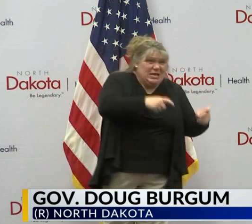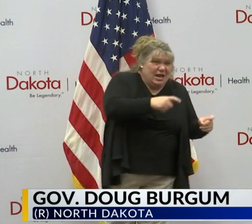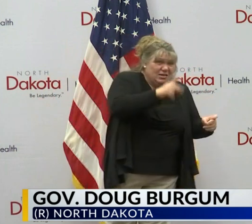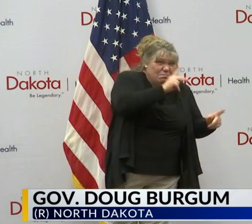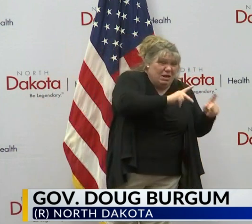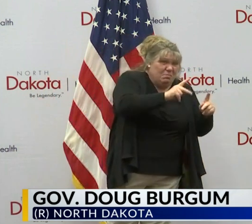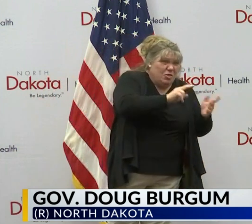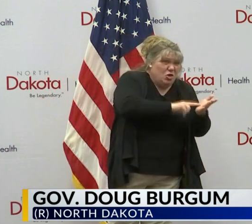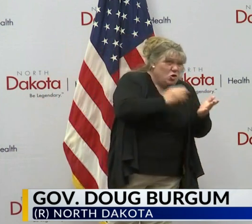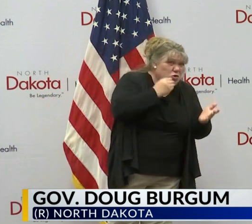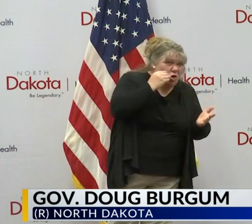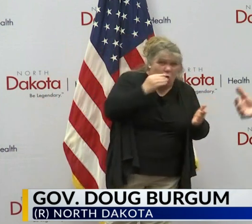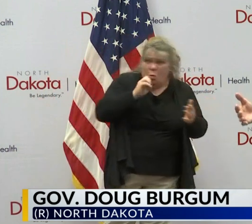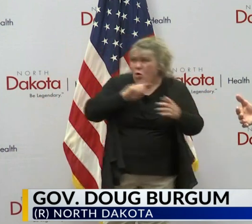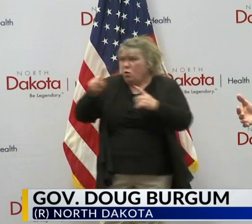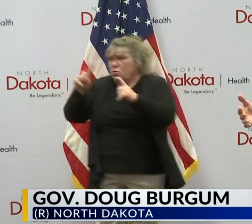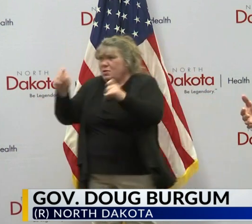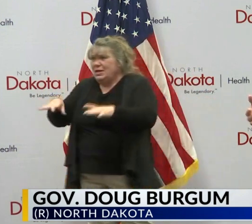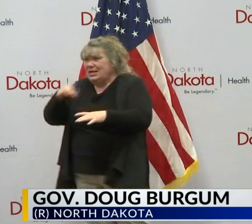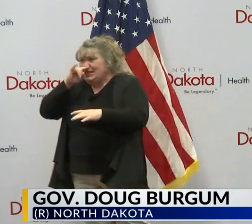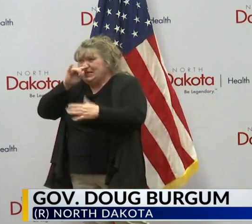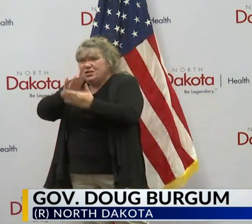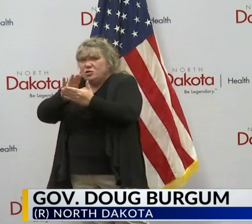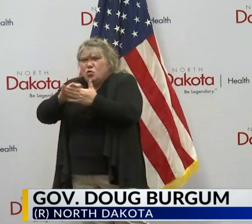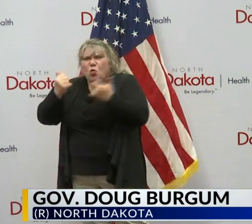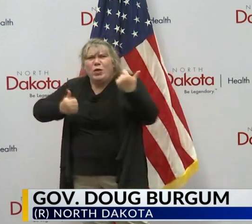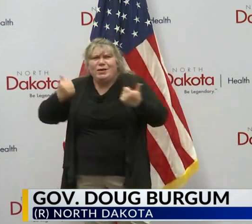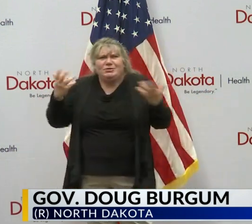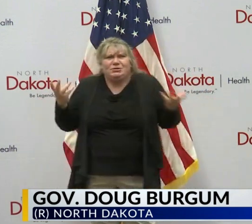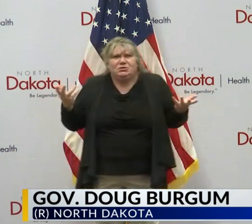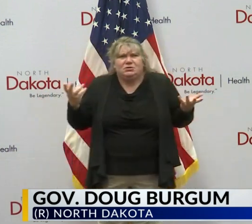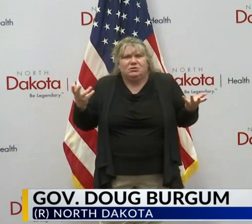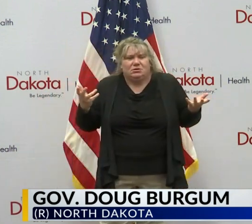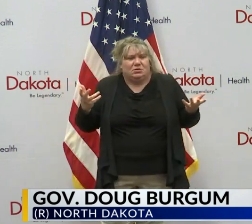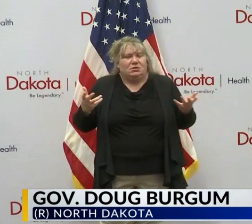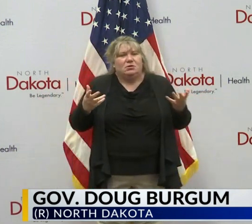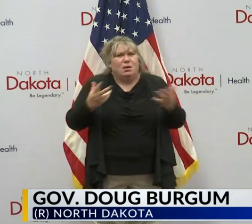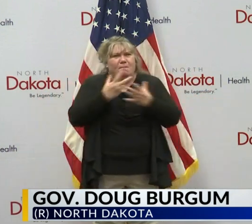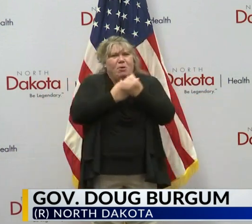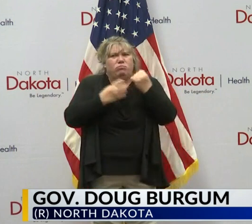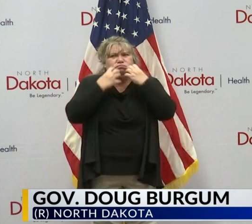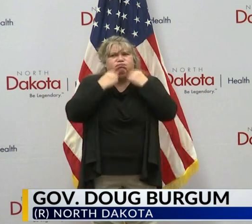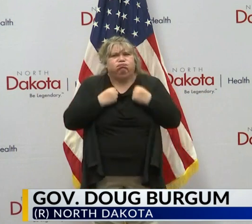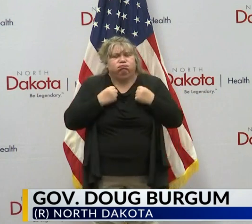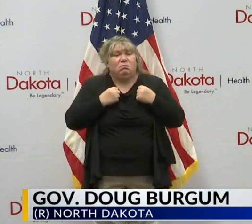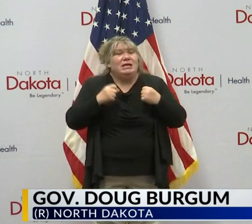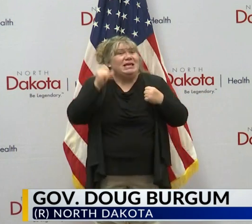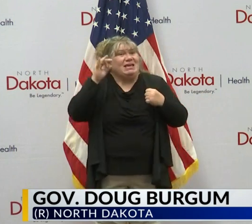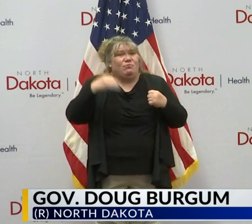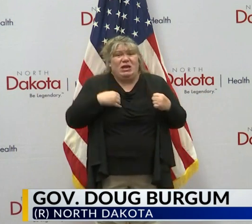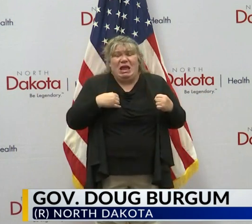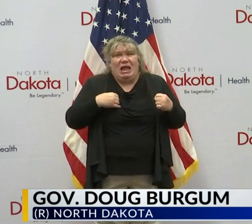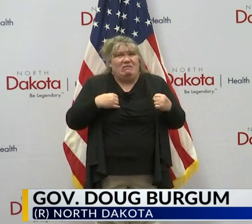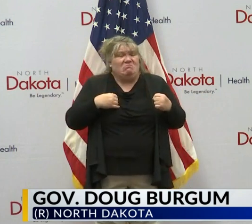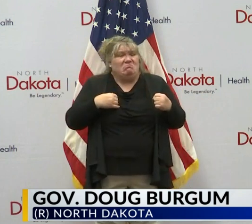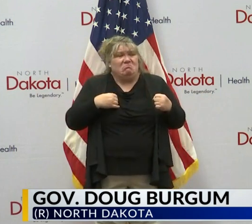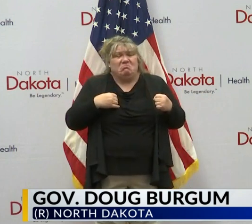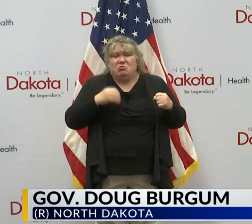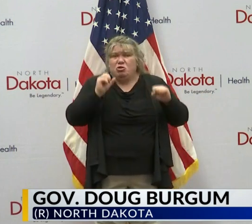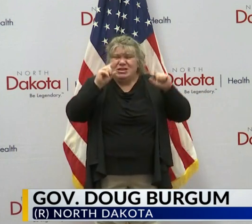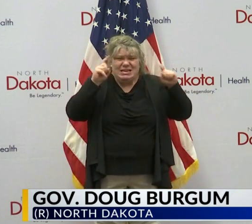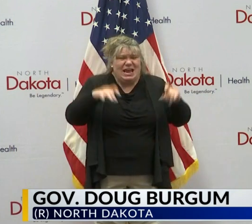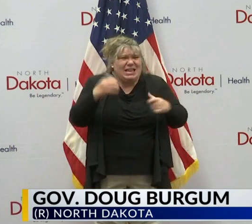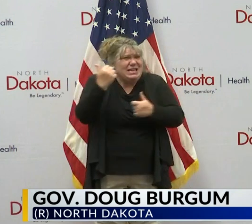at the long-term care facility, or do we go do testing at schools? So if we had unlimited capacity for testing and